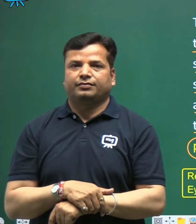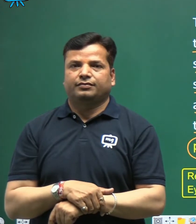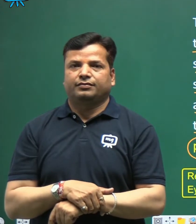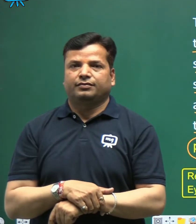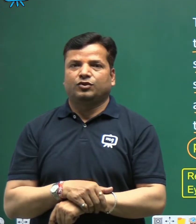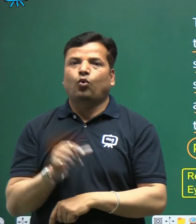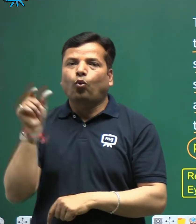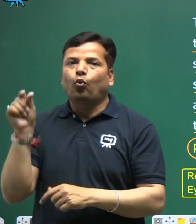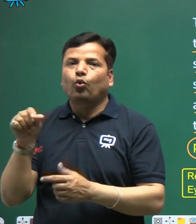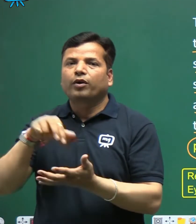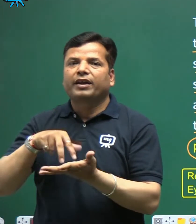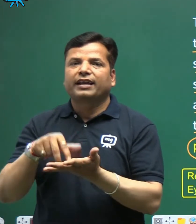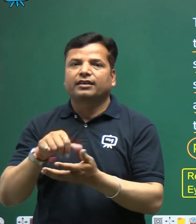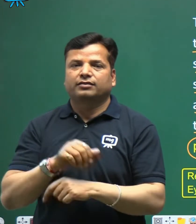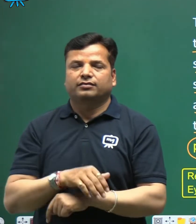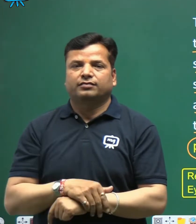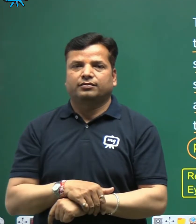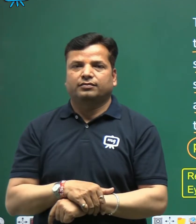Word meanings: